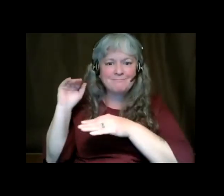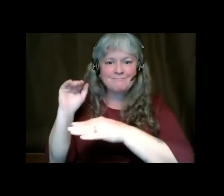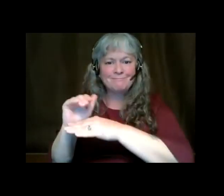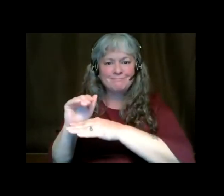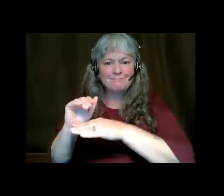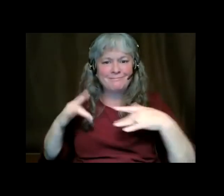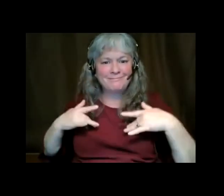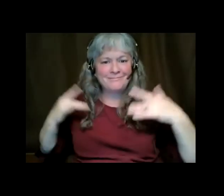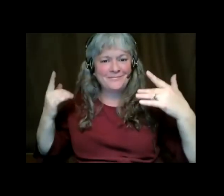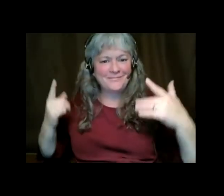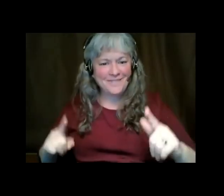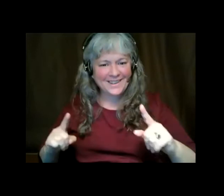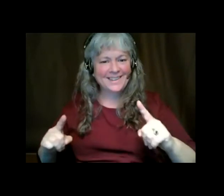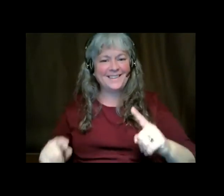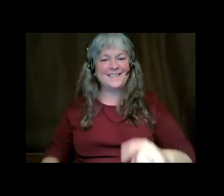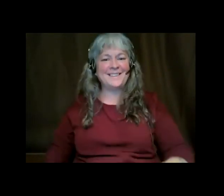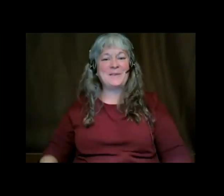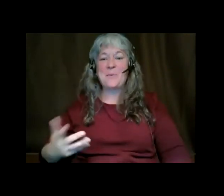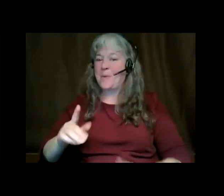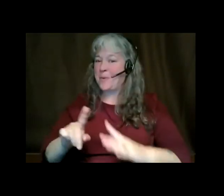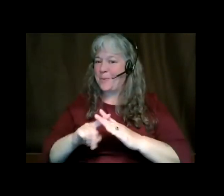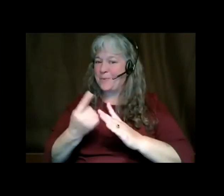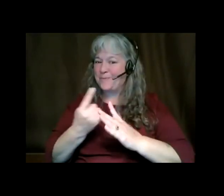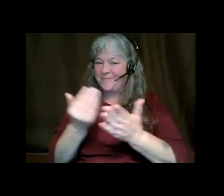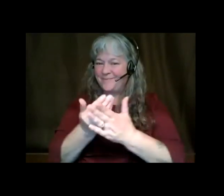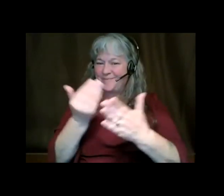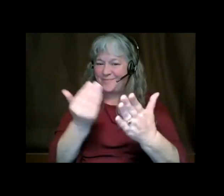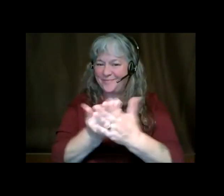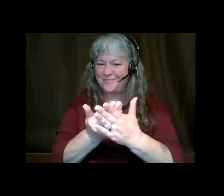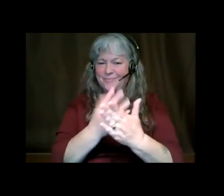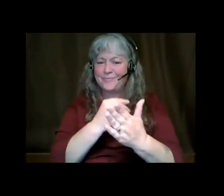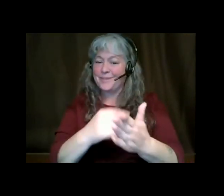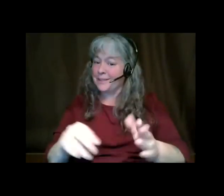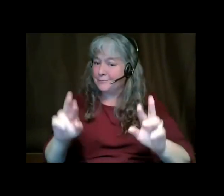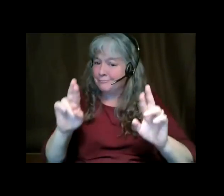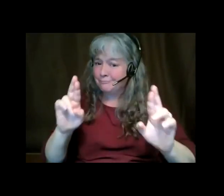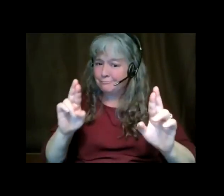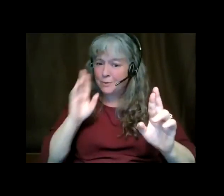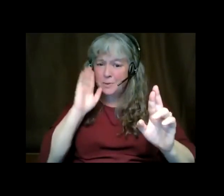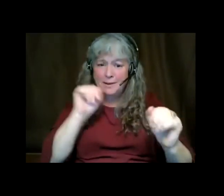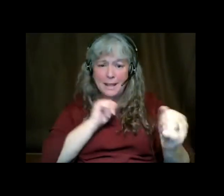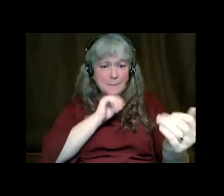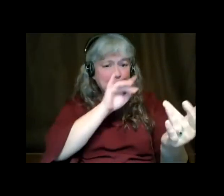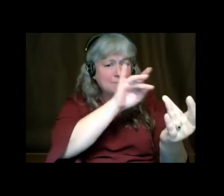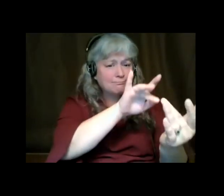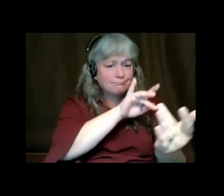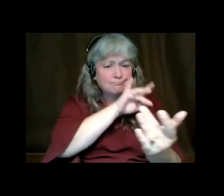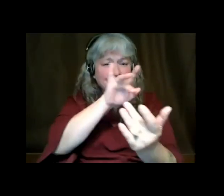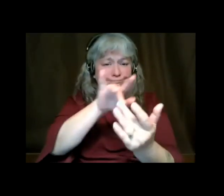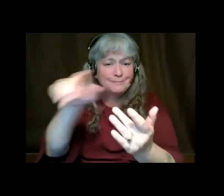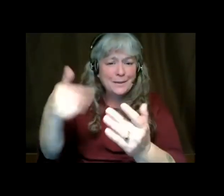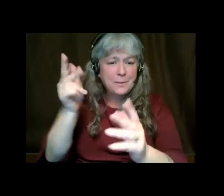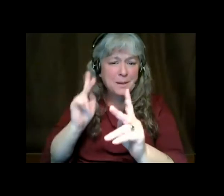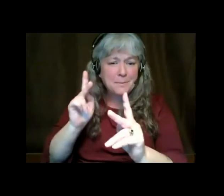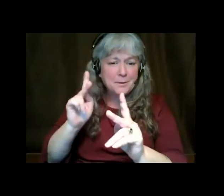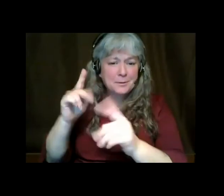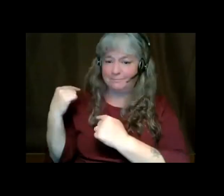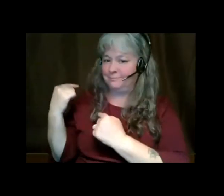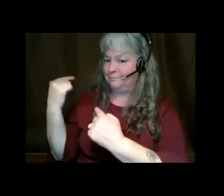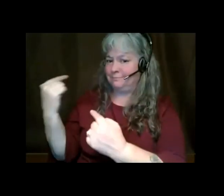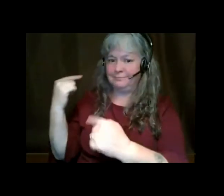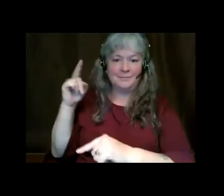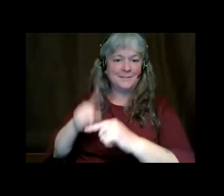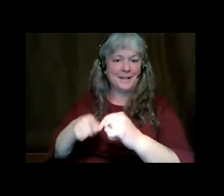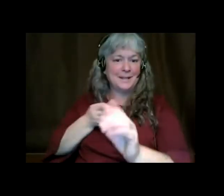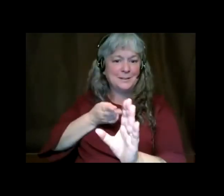event. So we're trying something new, and hopefully we'll be able to reach some folks that maybe were not able to join us for other events during the